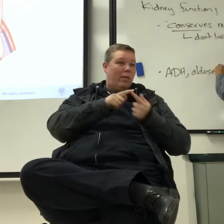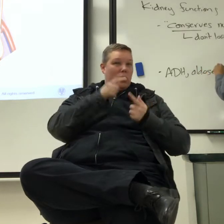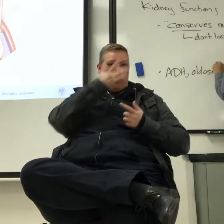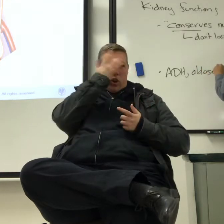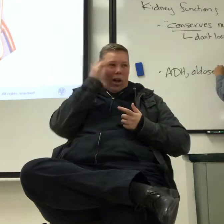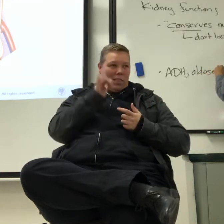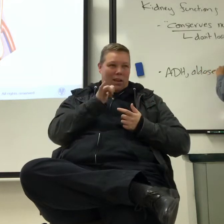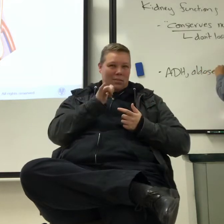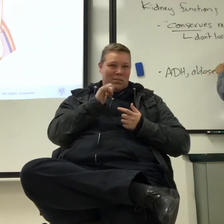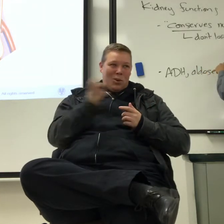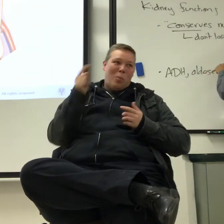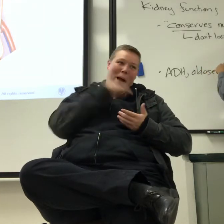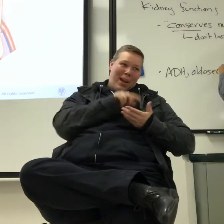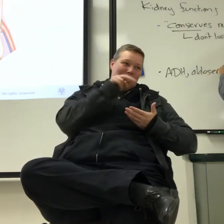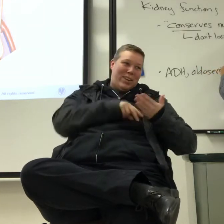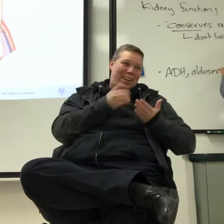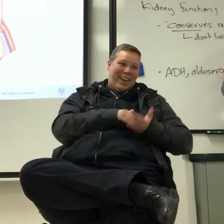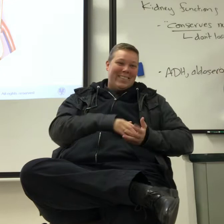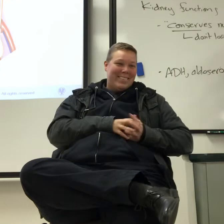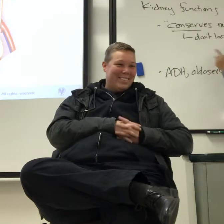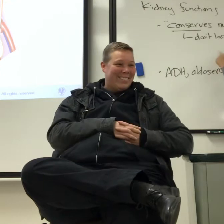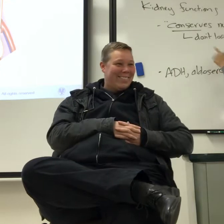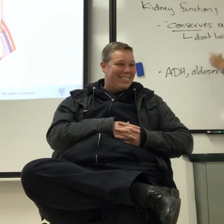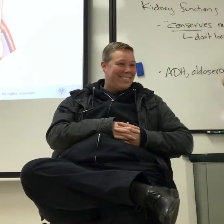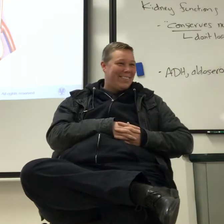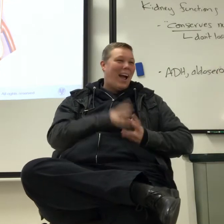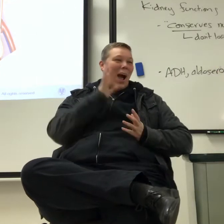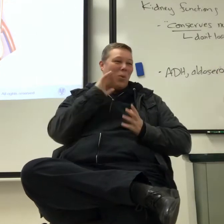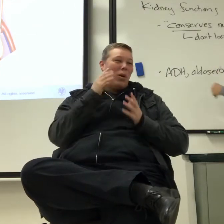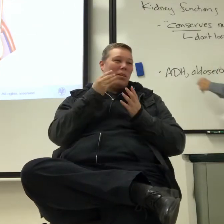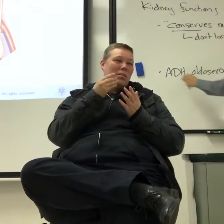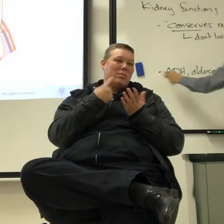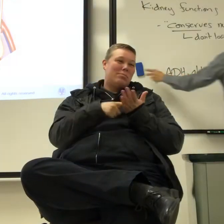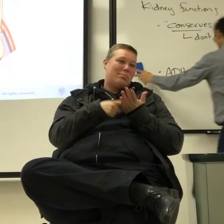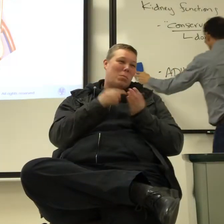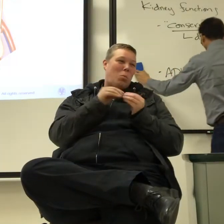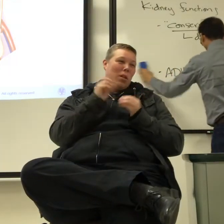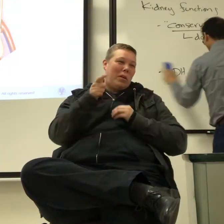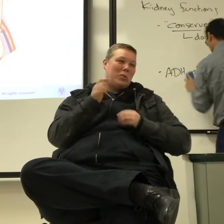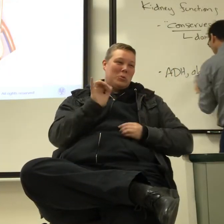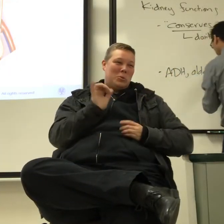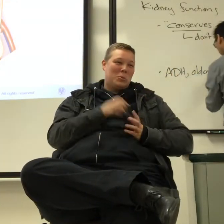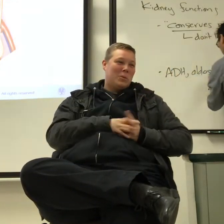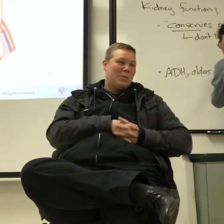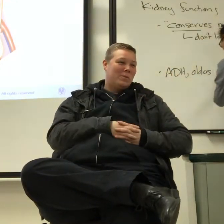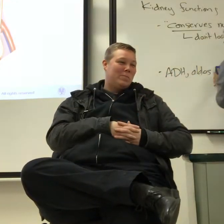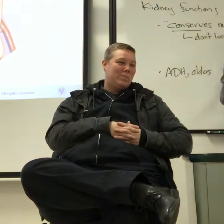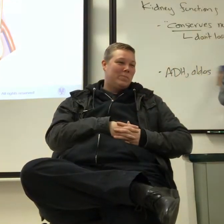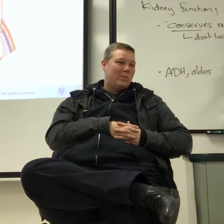Aldosterone. Now I'll talk about it again later, but just give you a heads up. Aldosterone.